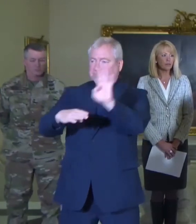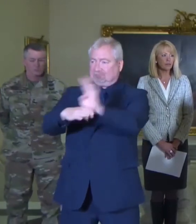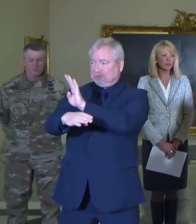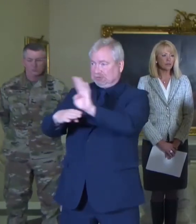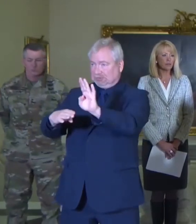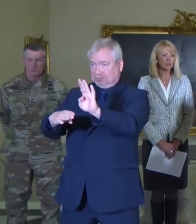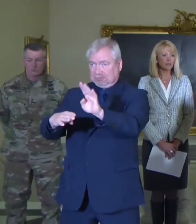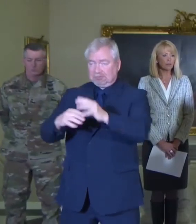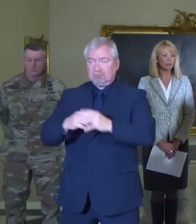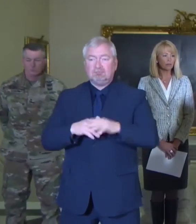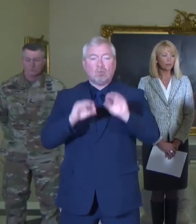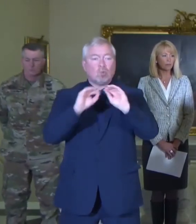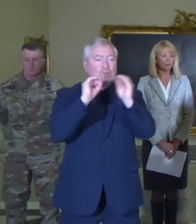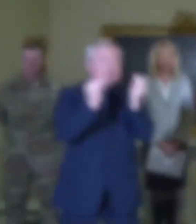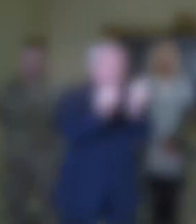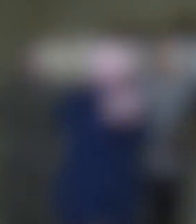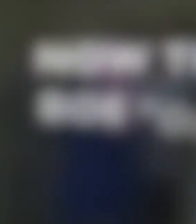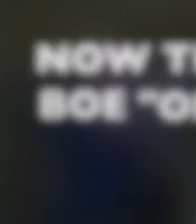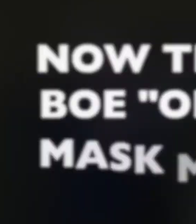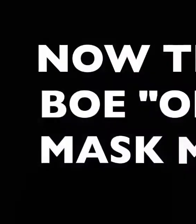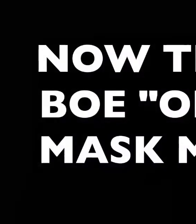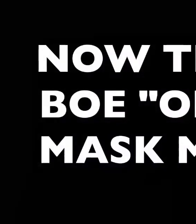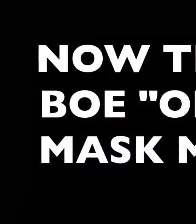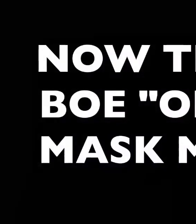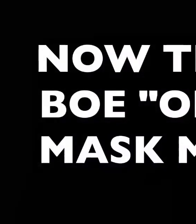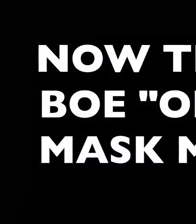Organizations, establishments, and facilities.